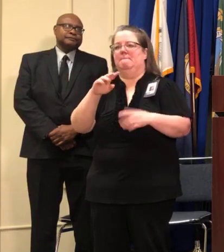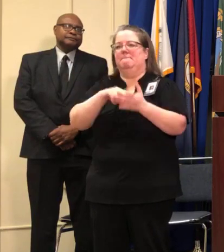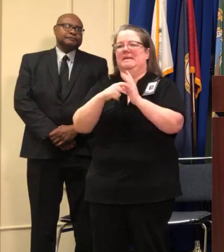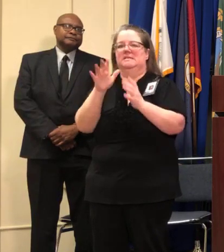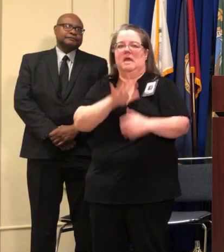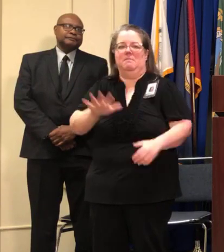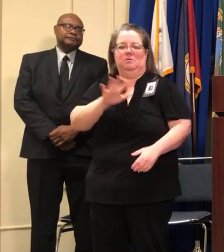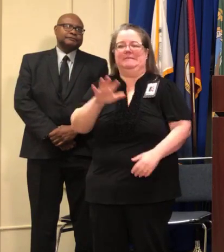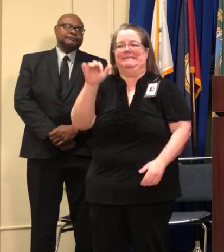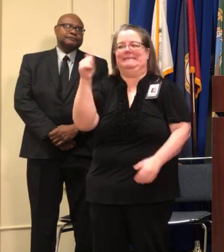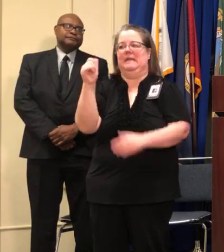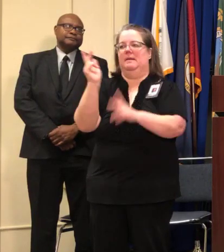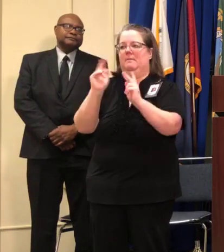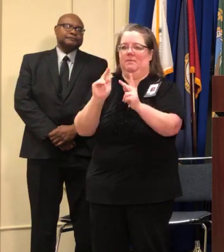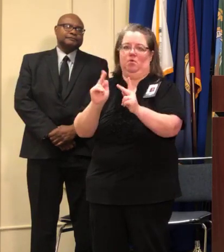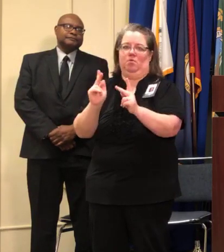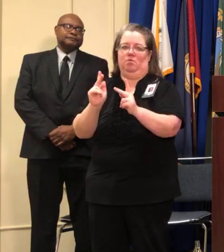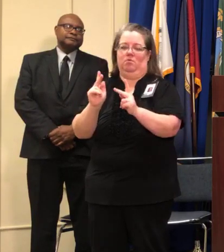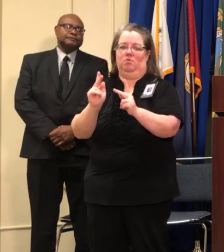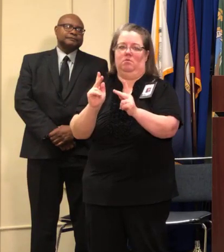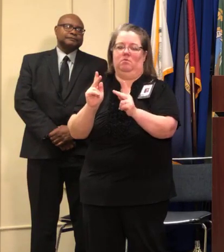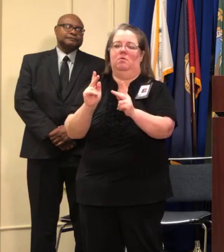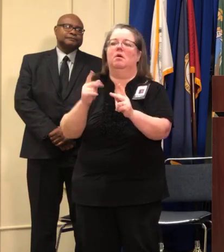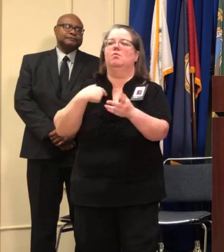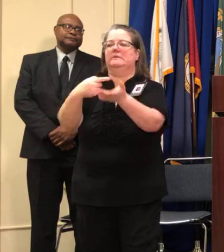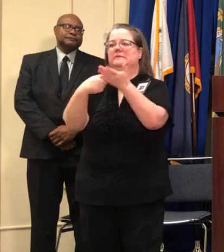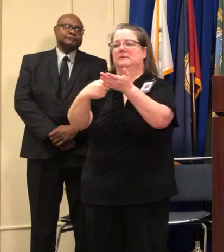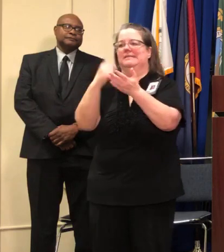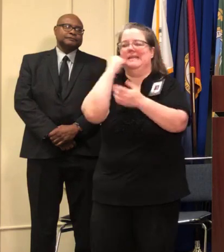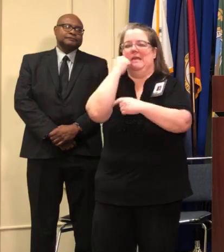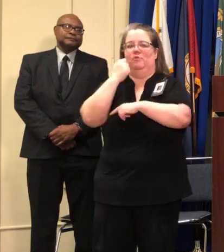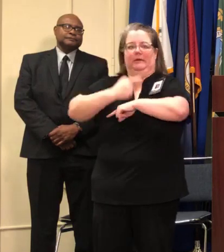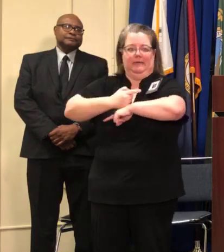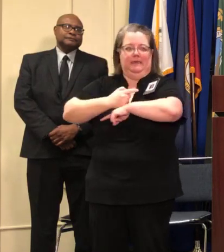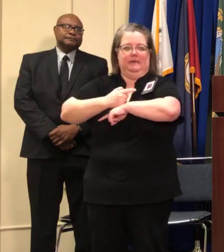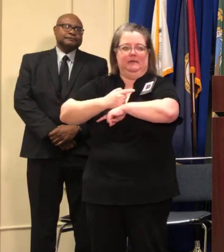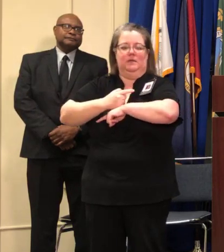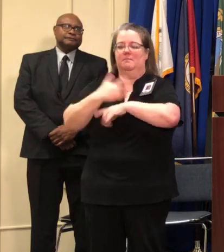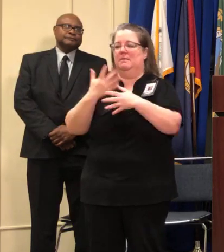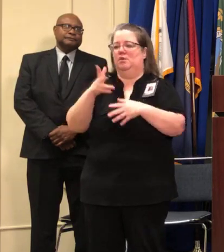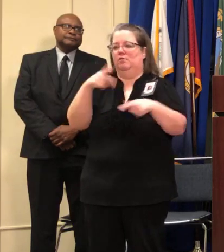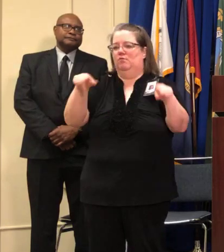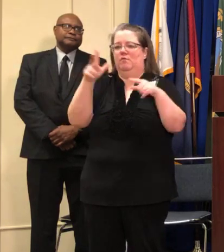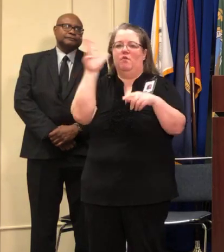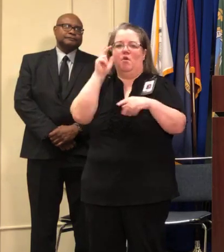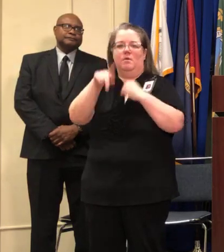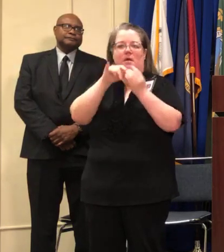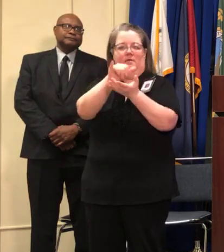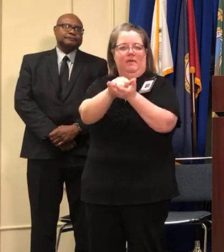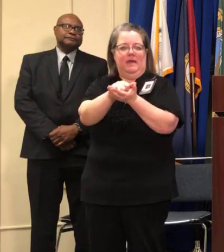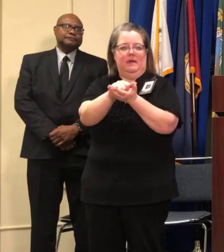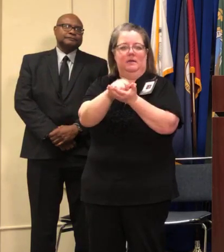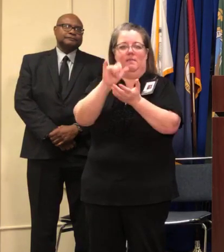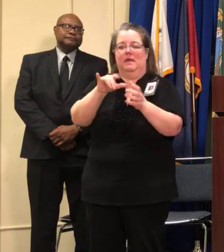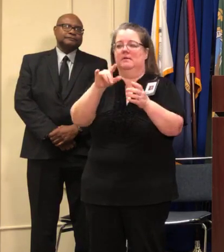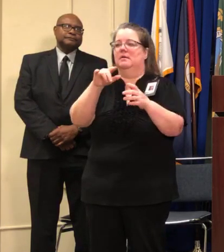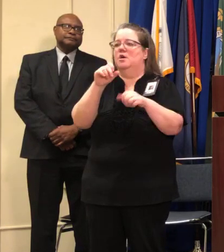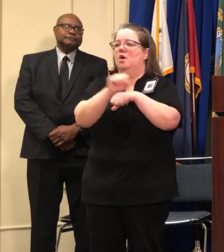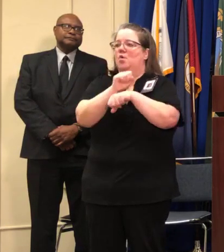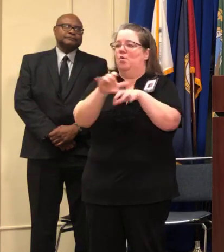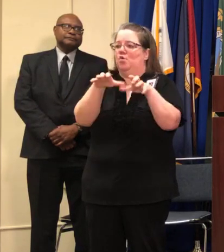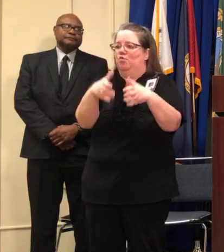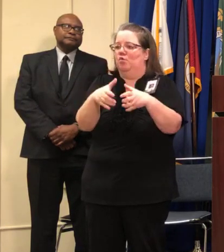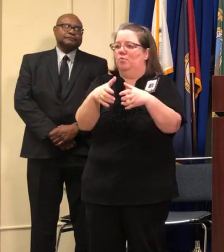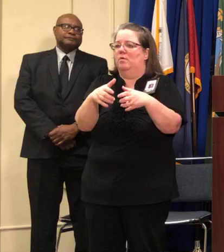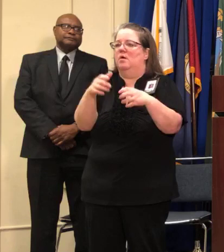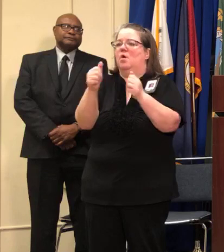so far. That is something that is discussed in daily calls that you may have heard about that occur, the task force for county and